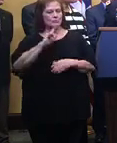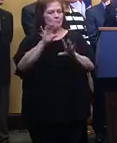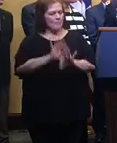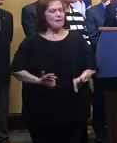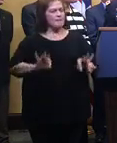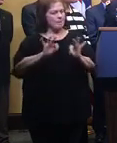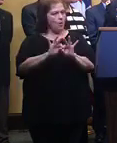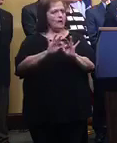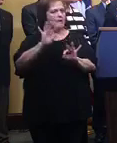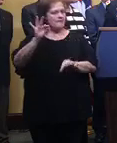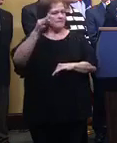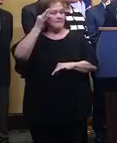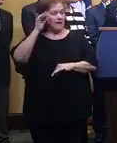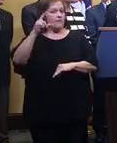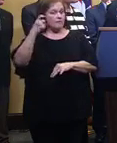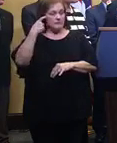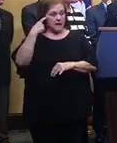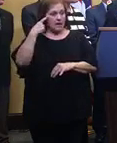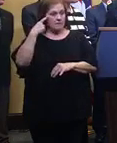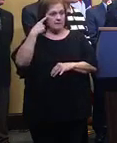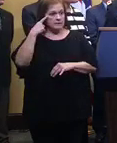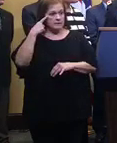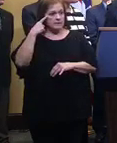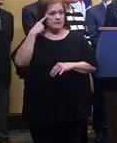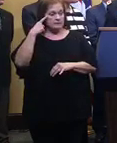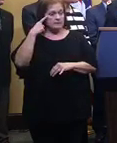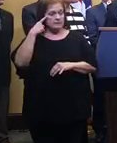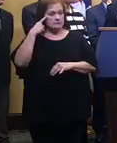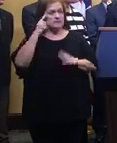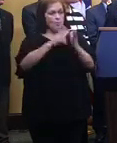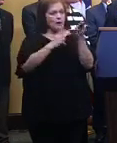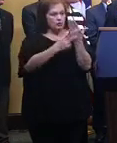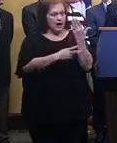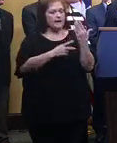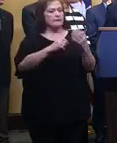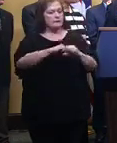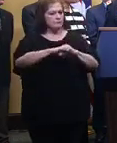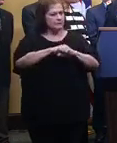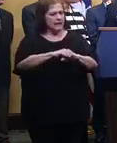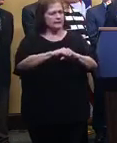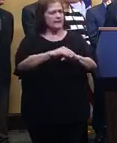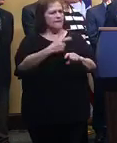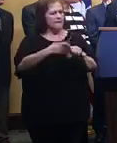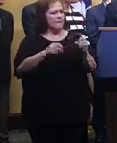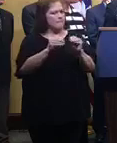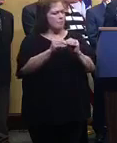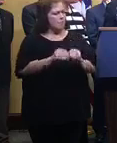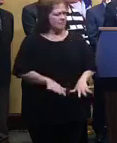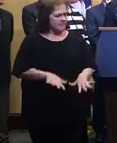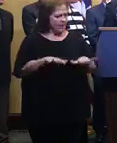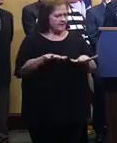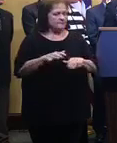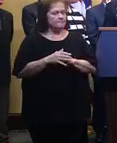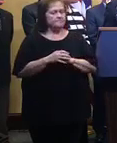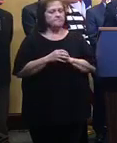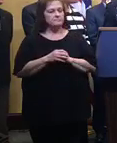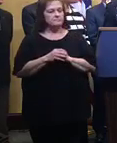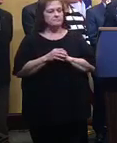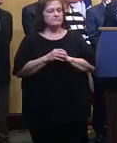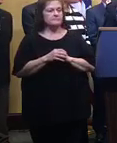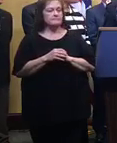by the federal government in New Orleans and in protecting it from flood. And